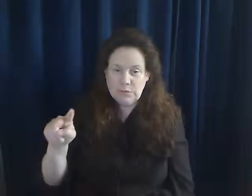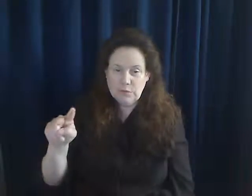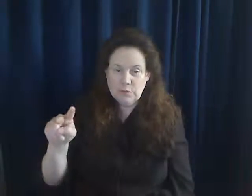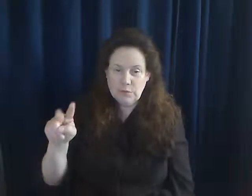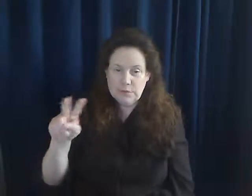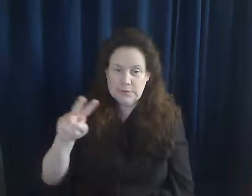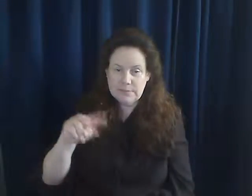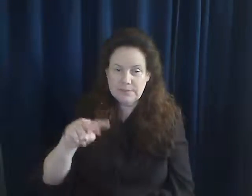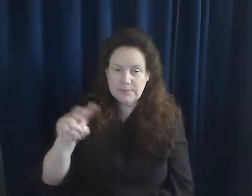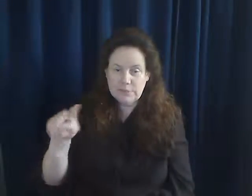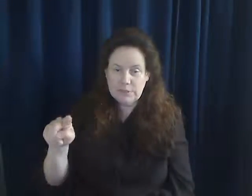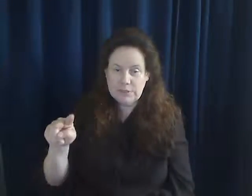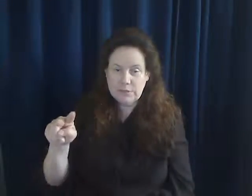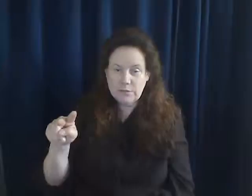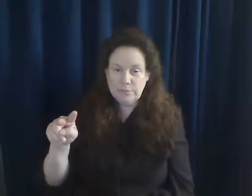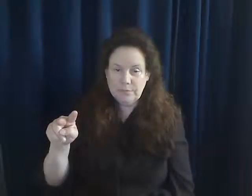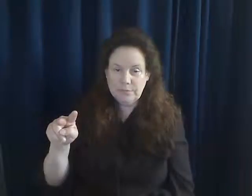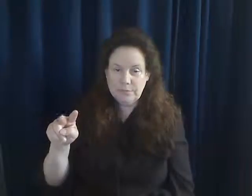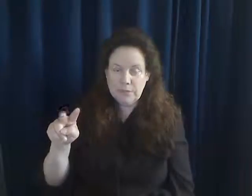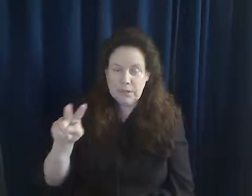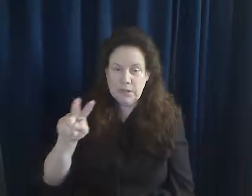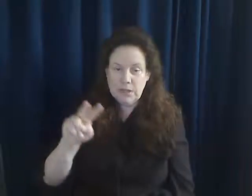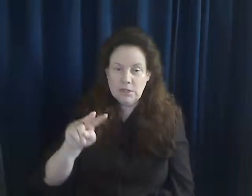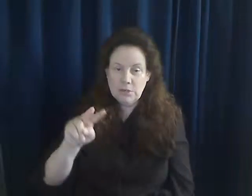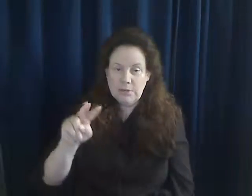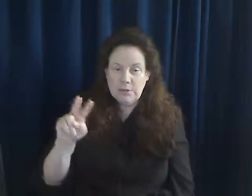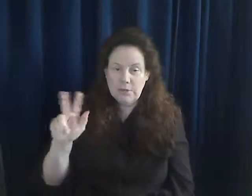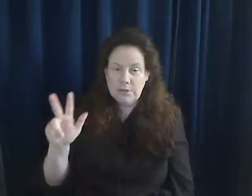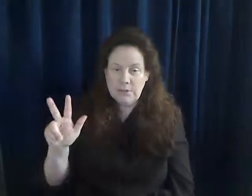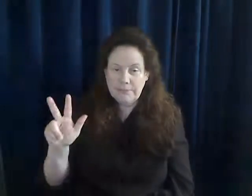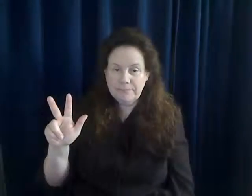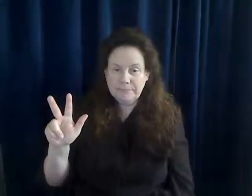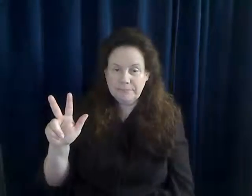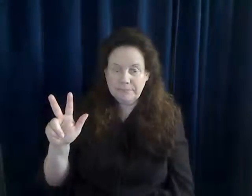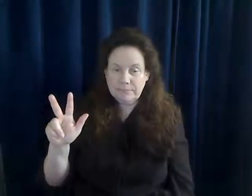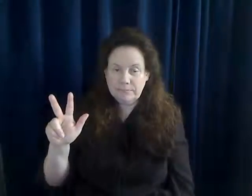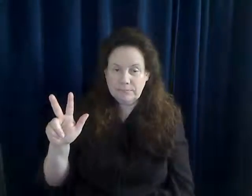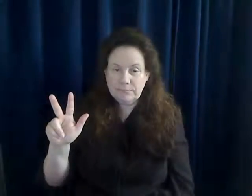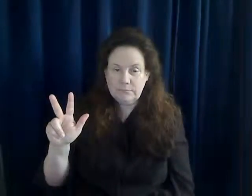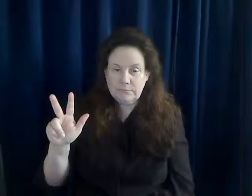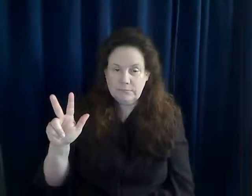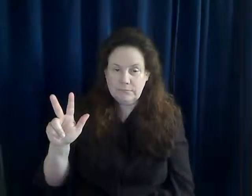2 2s. 22. 23.